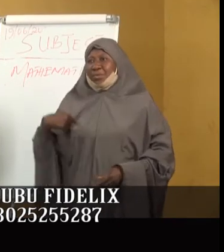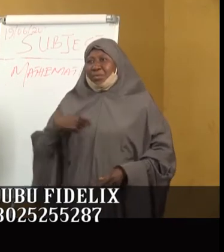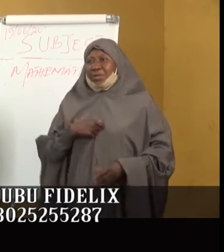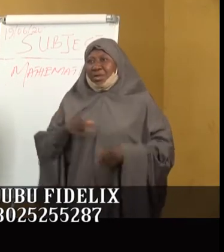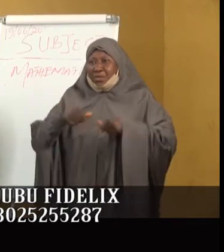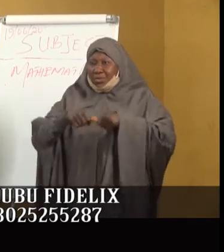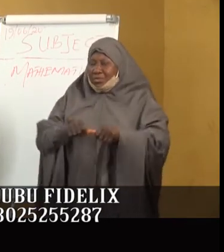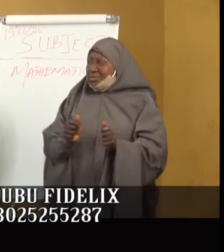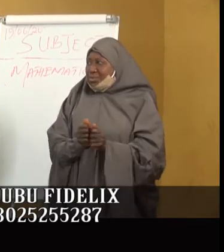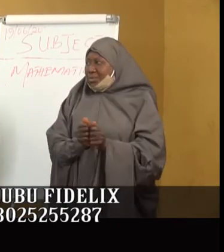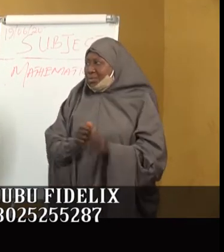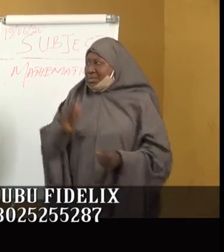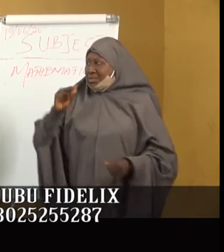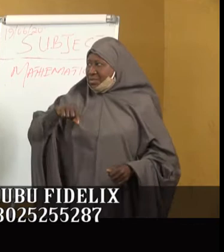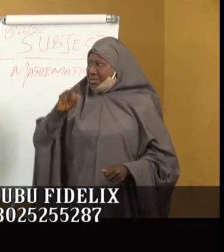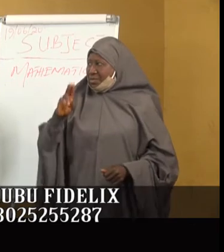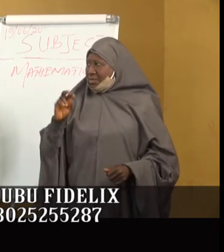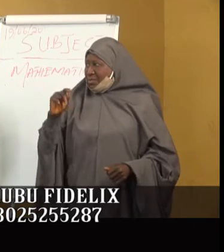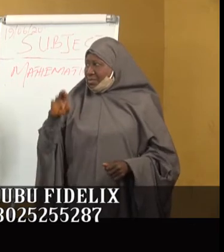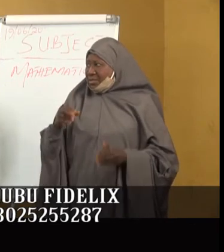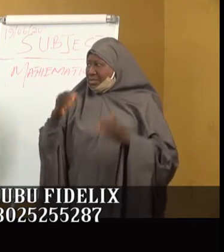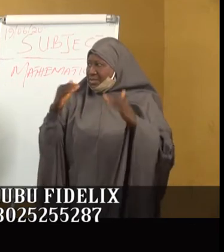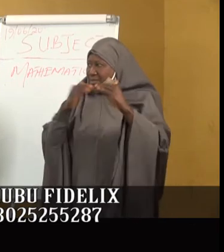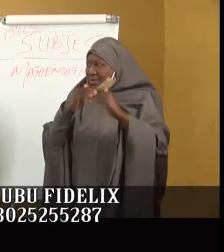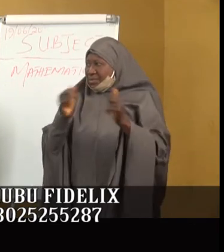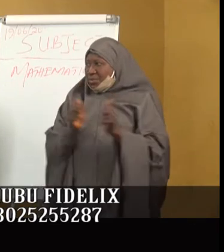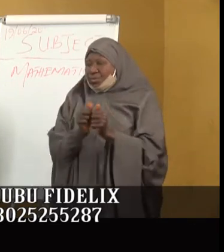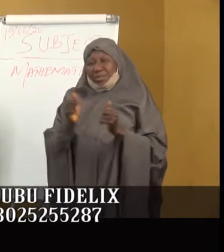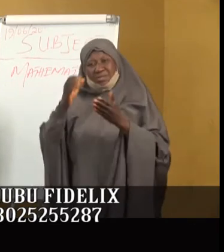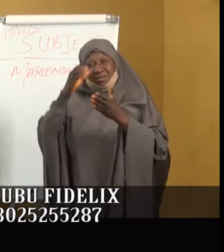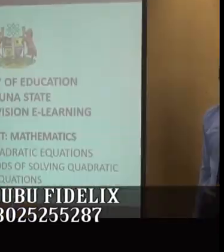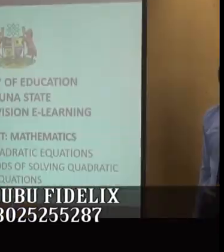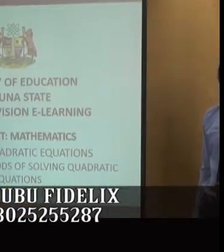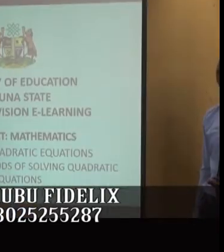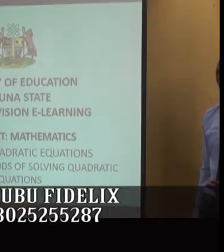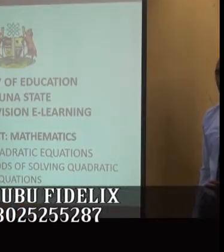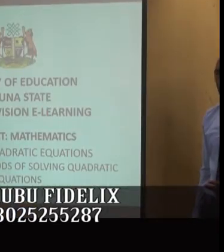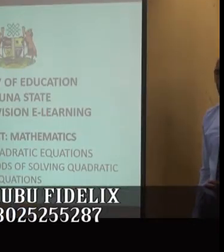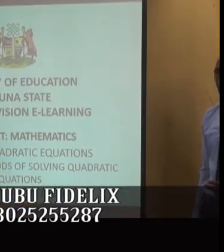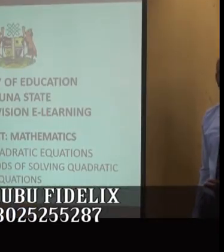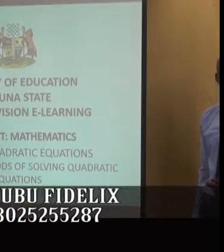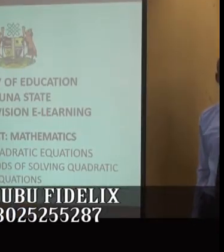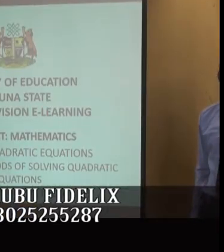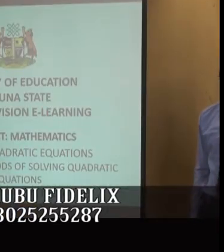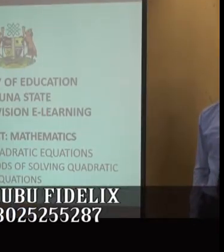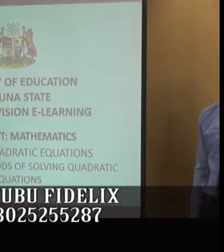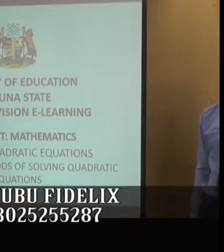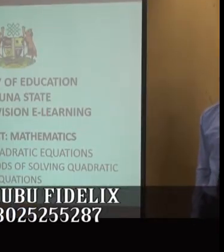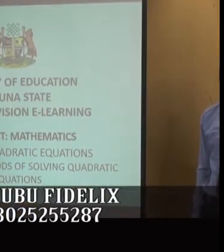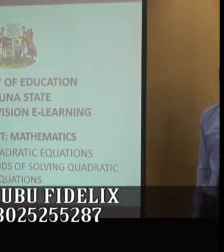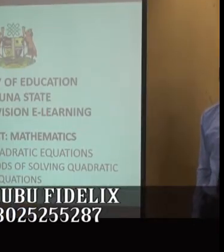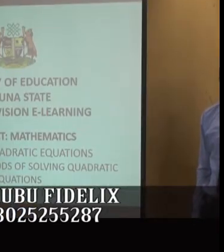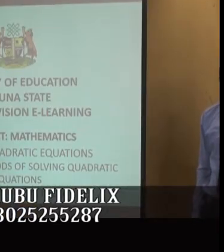quadratic equations with a subtopic, methods of solving quadratic equations.